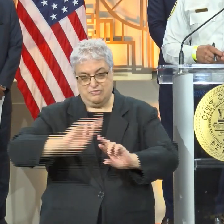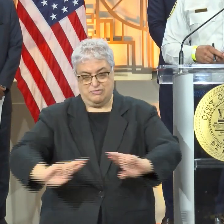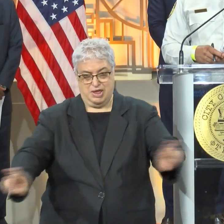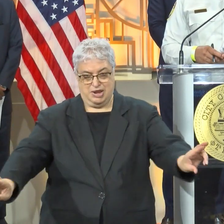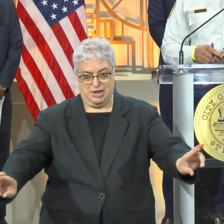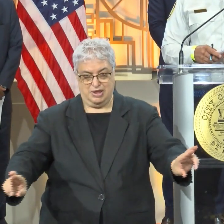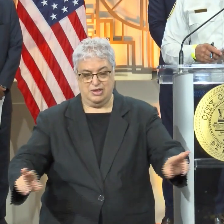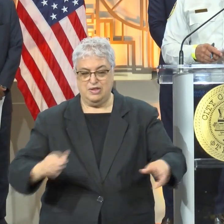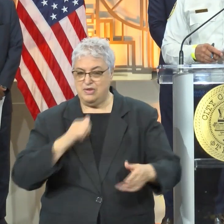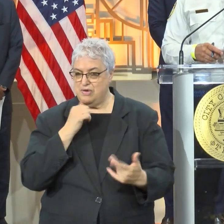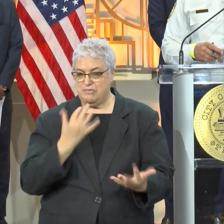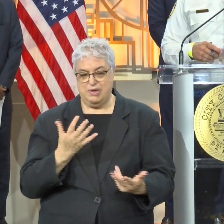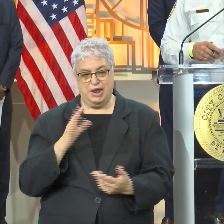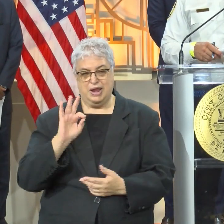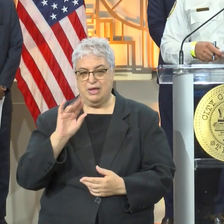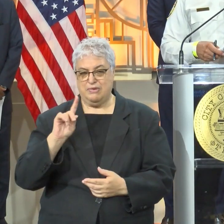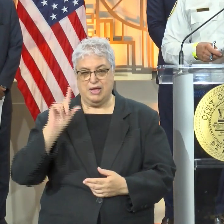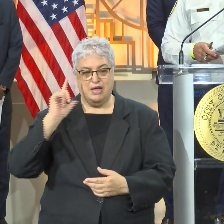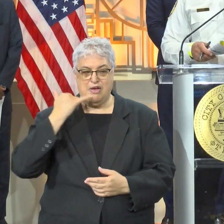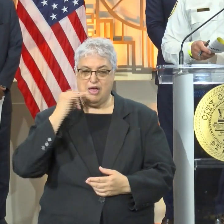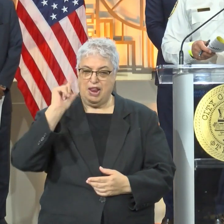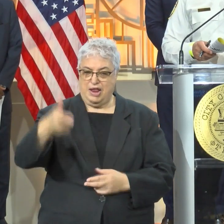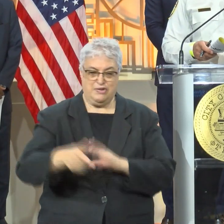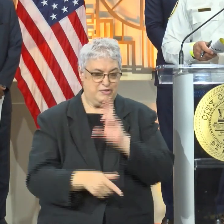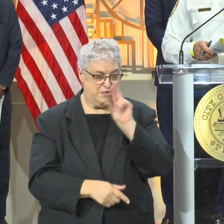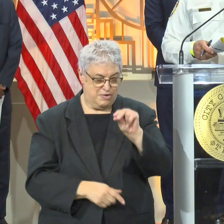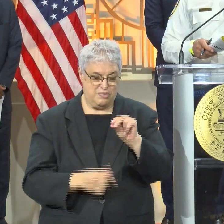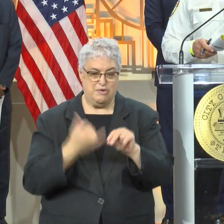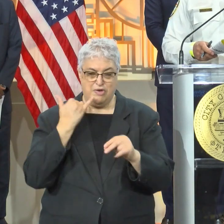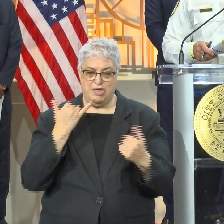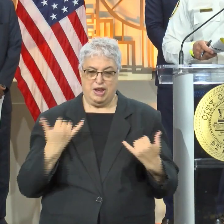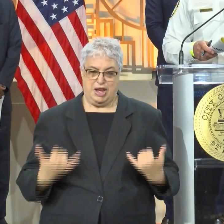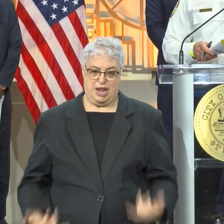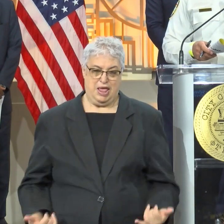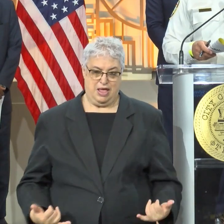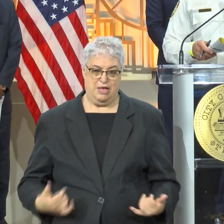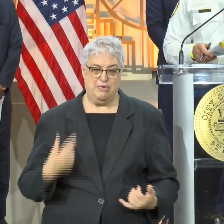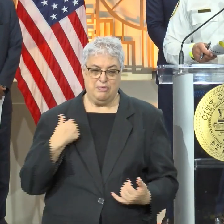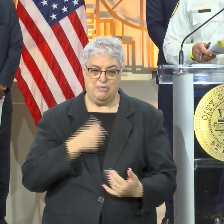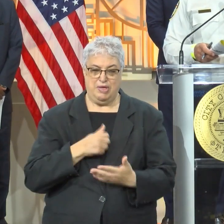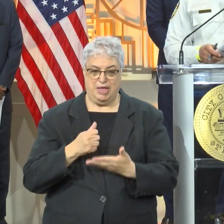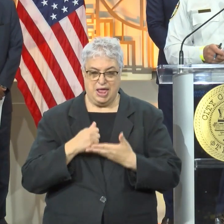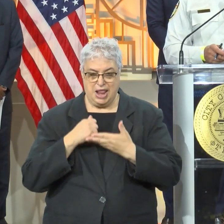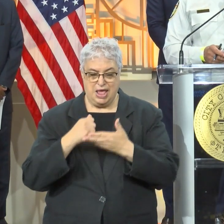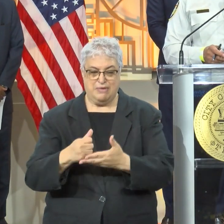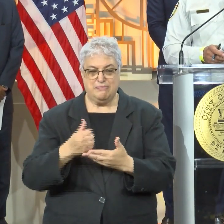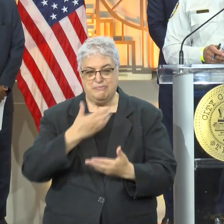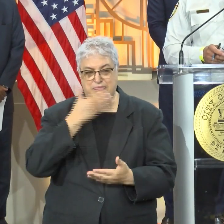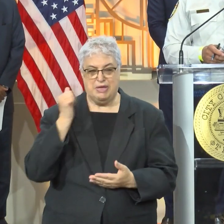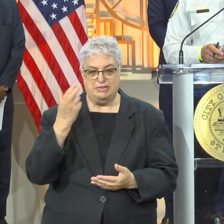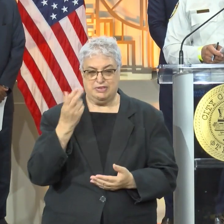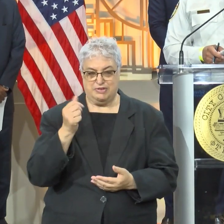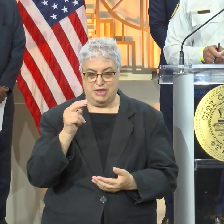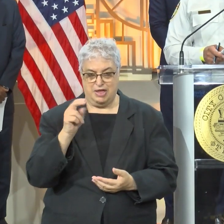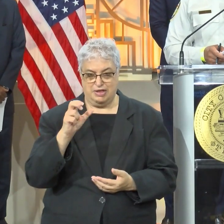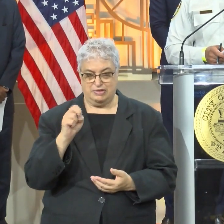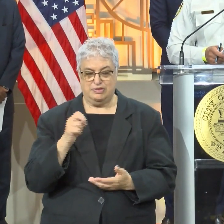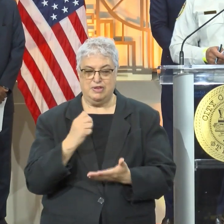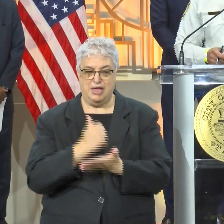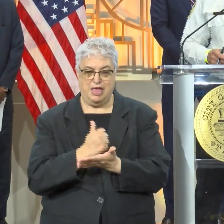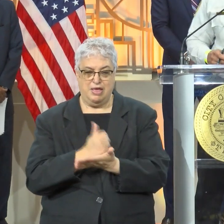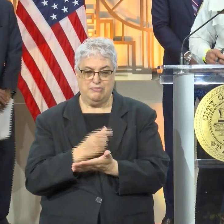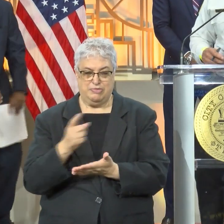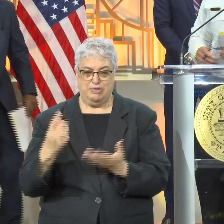not wait to call 911 and allow us to give you the best chance to get the best treatment at our